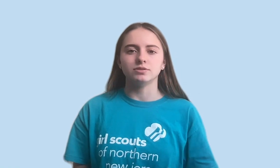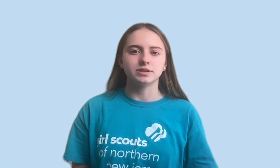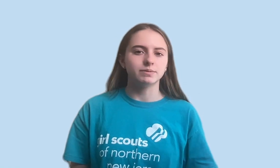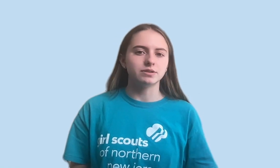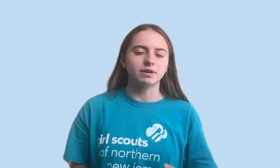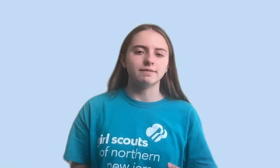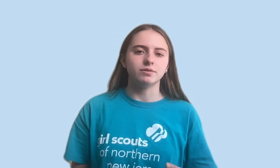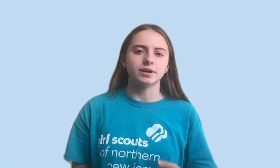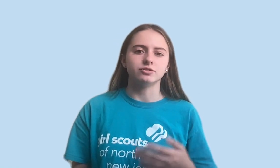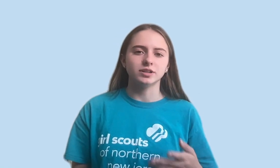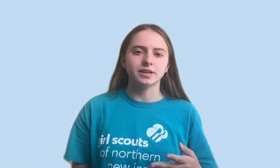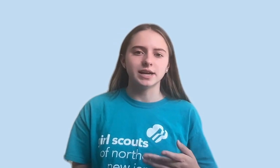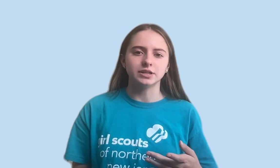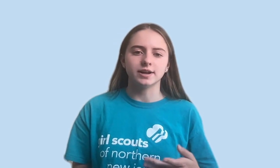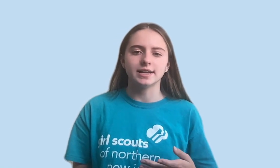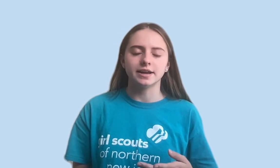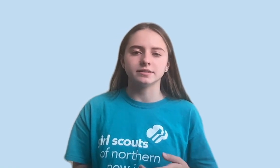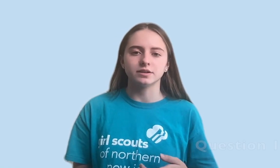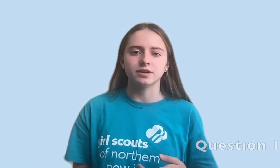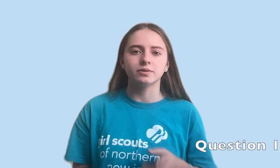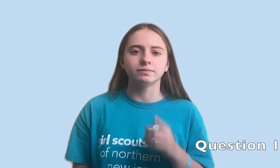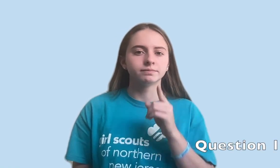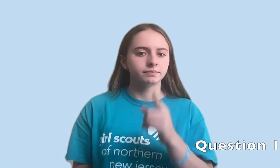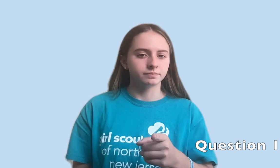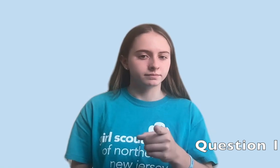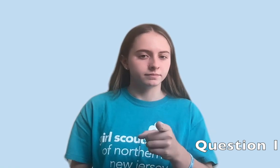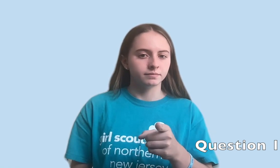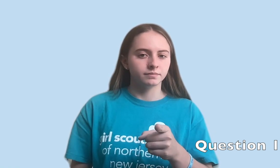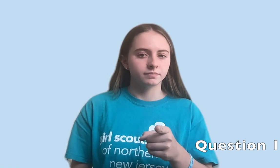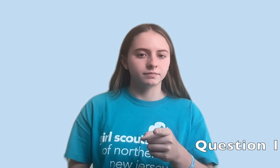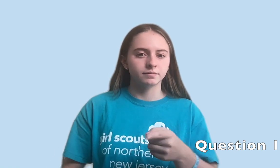see if you can translate it in your head and answer. So